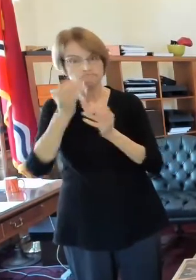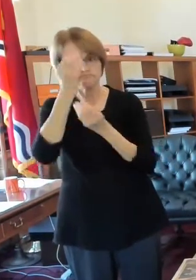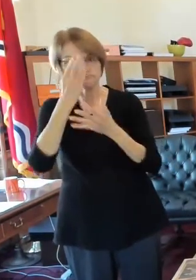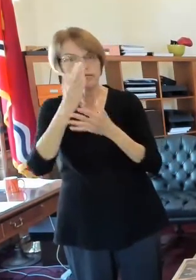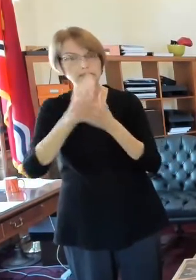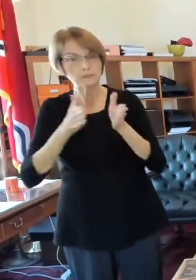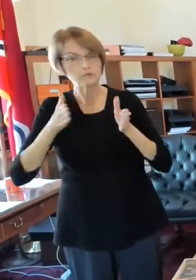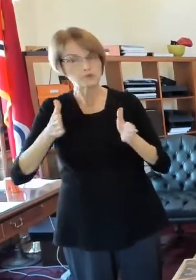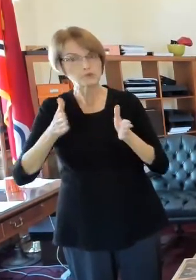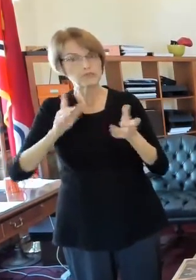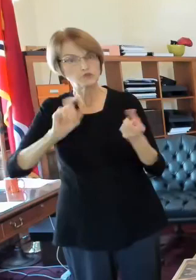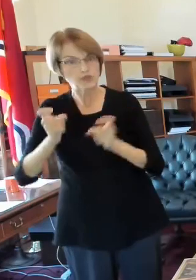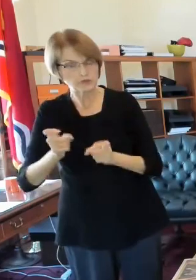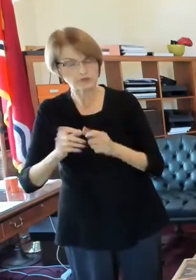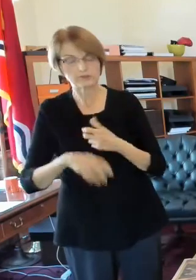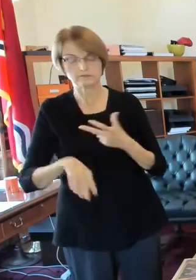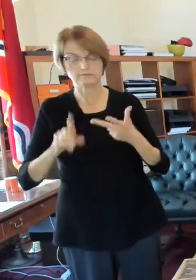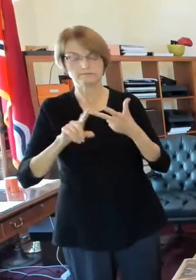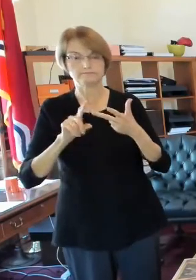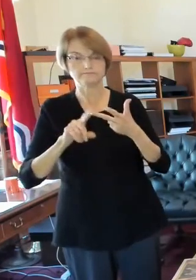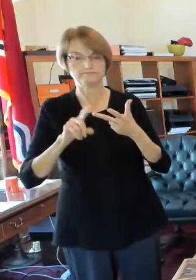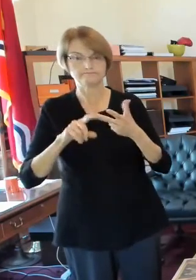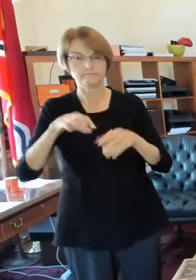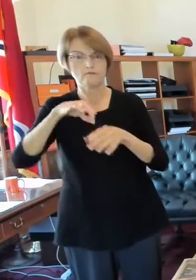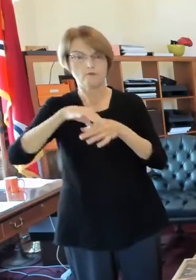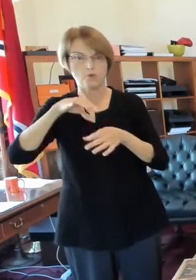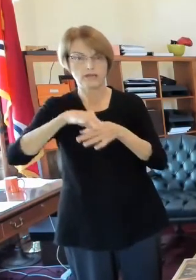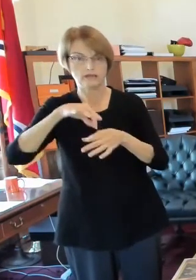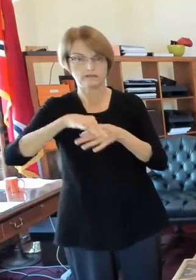And the third thing is voting